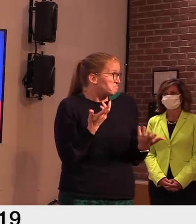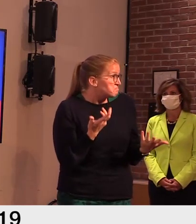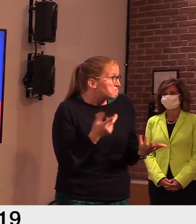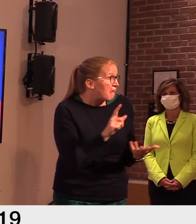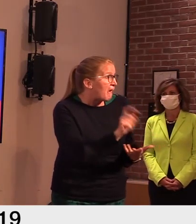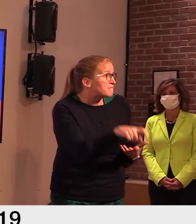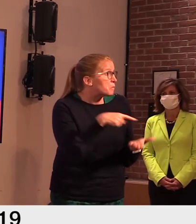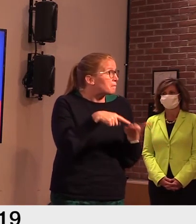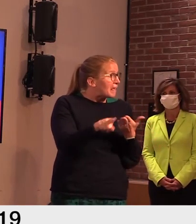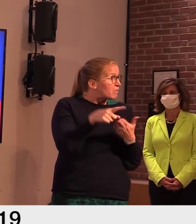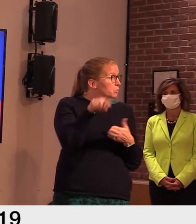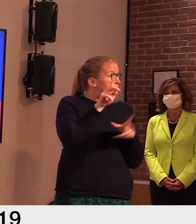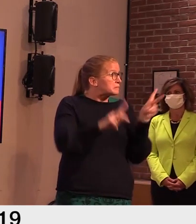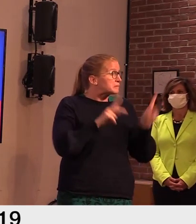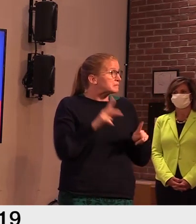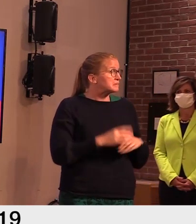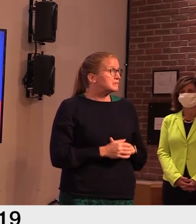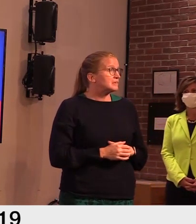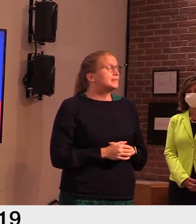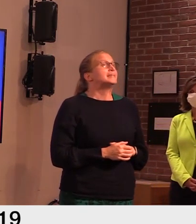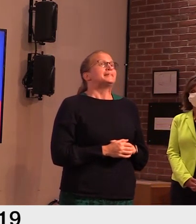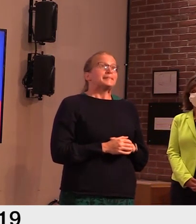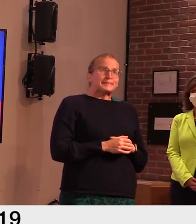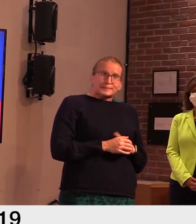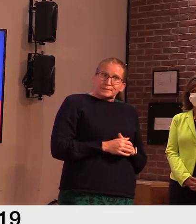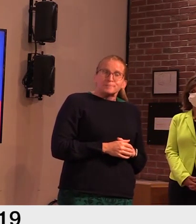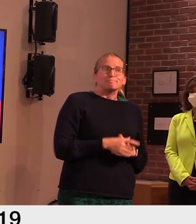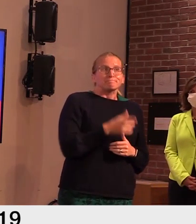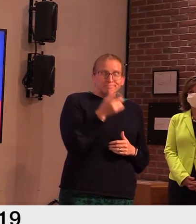the families of people that were enslaved in this country?